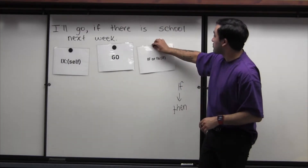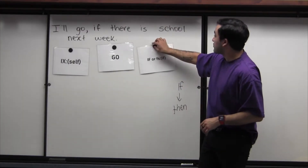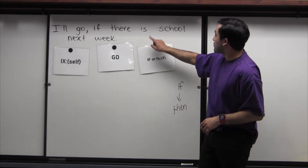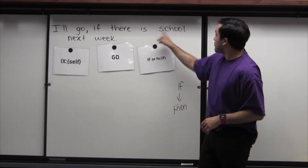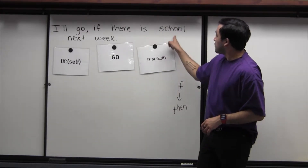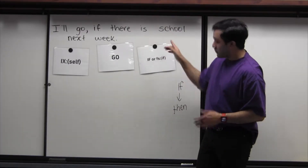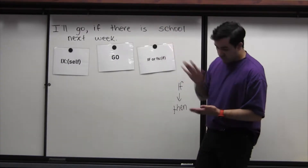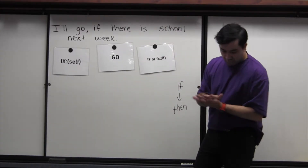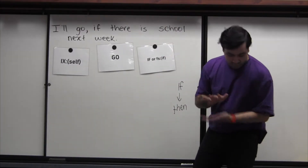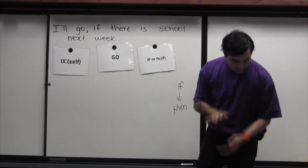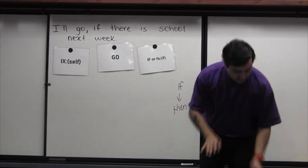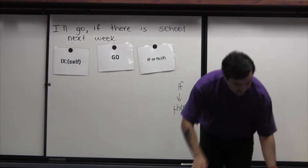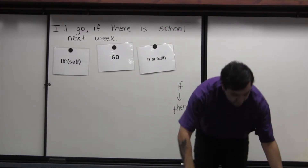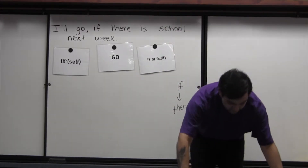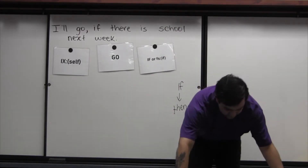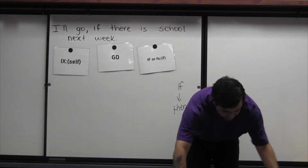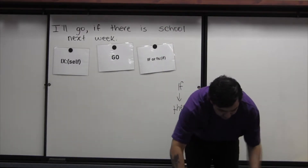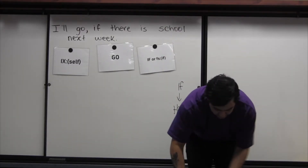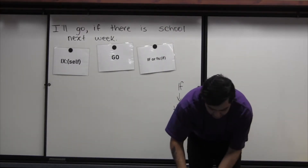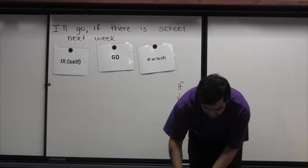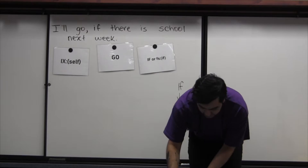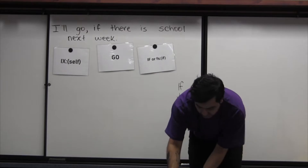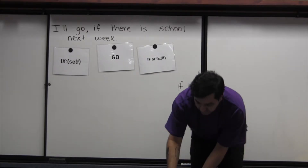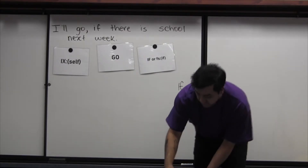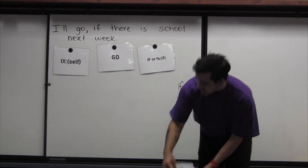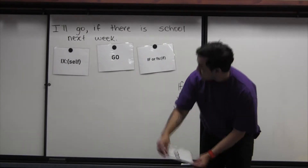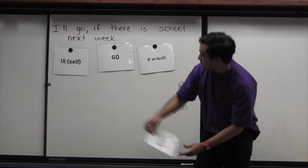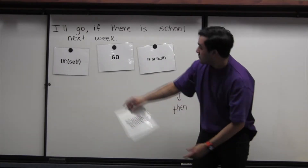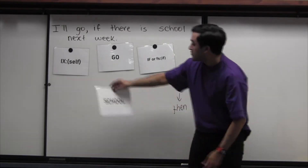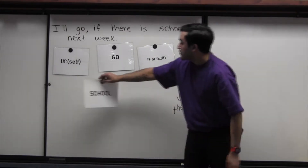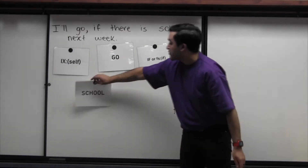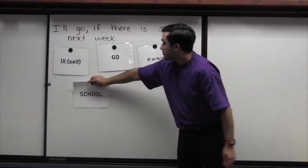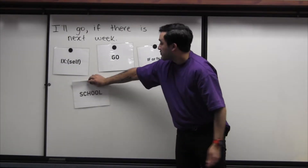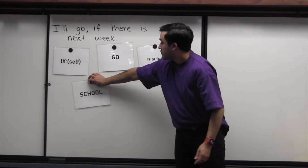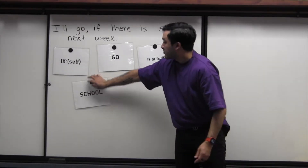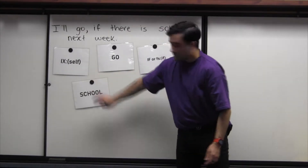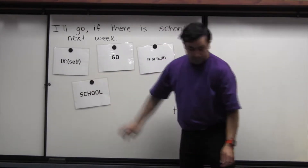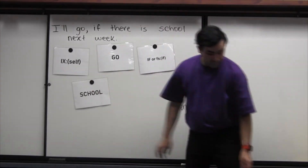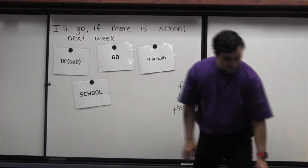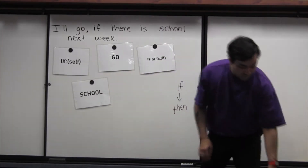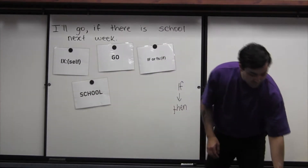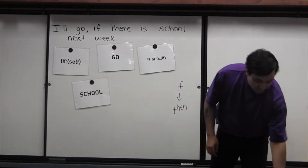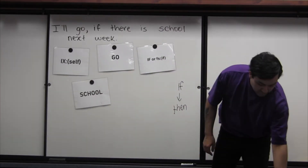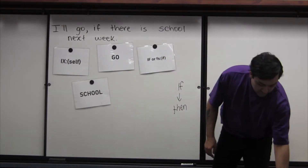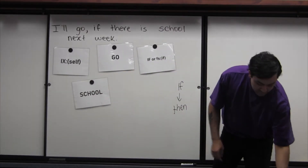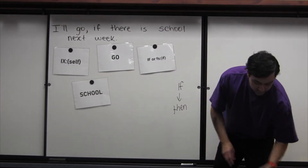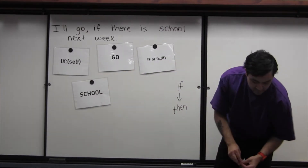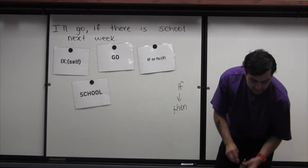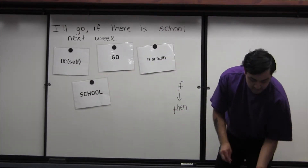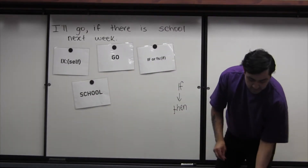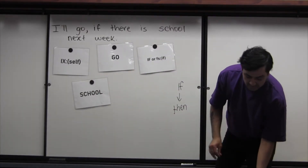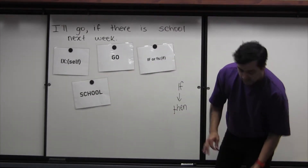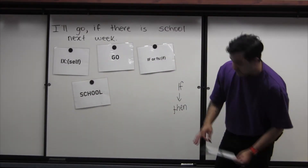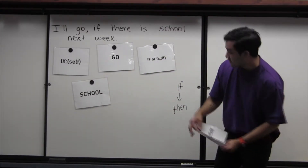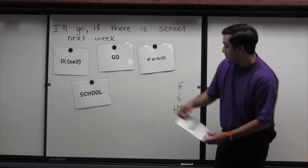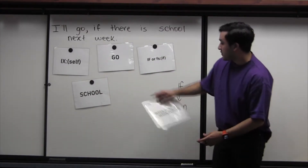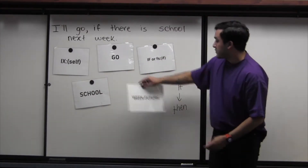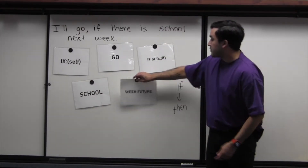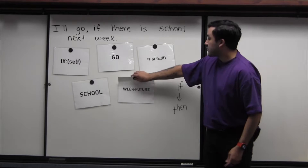gloss in capital letters, so we can distinguish from the English sentences. So if they're right next to each other, we know which one to sign, so we don't accidentally sign the